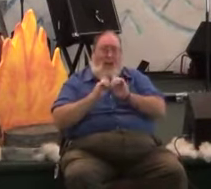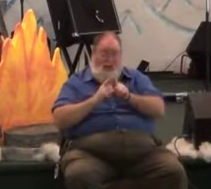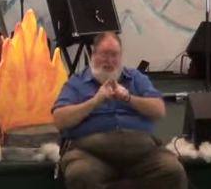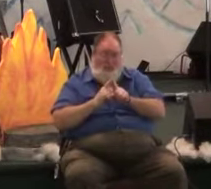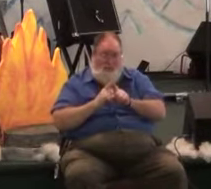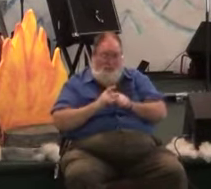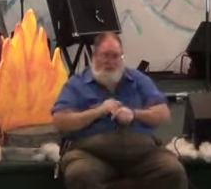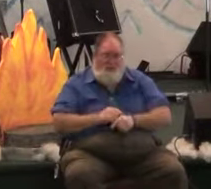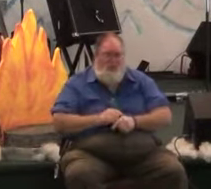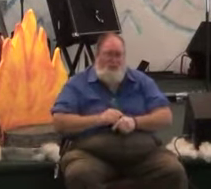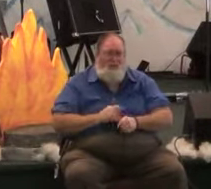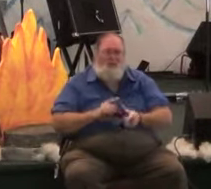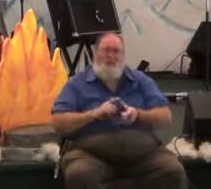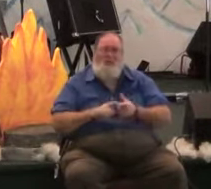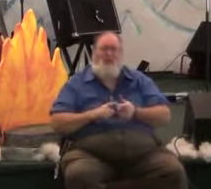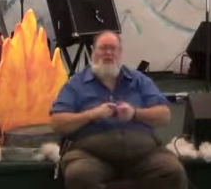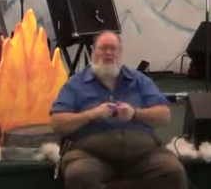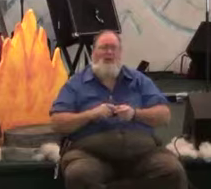thought if you think that all out.